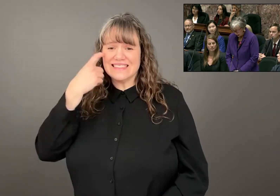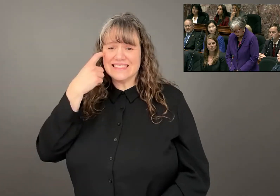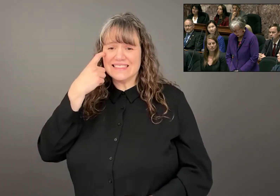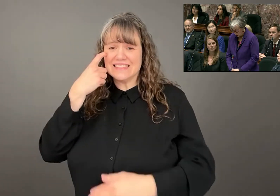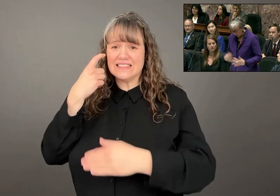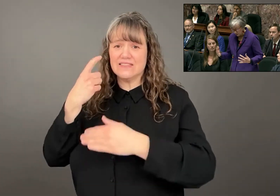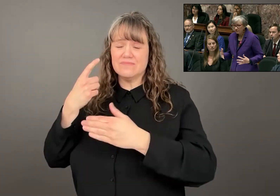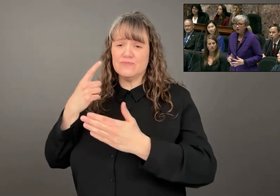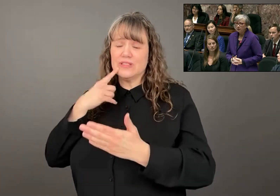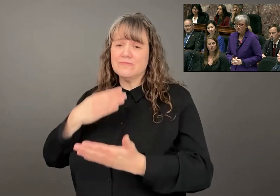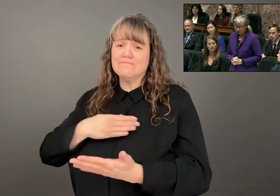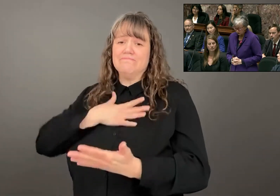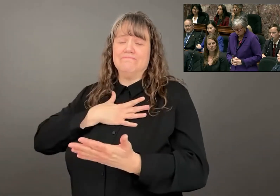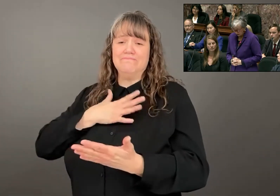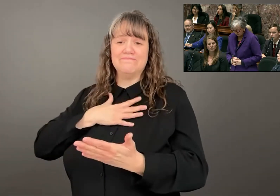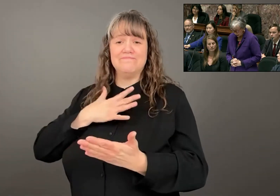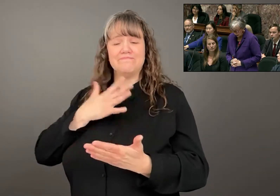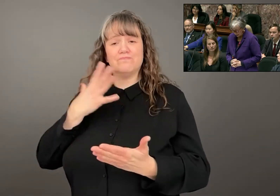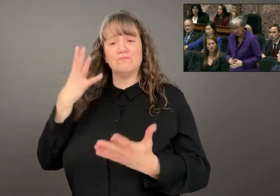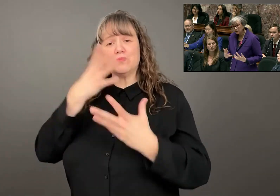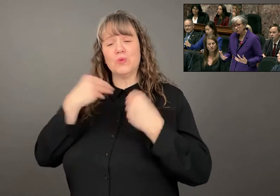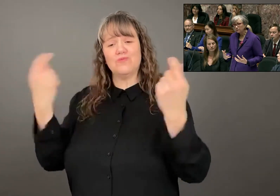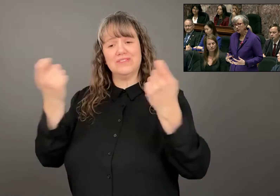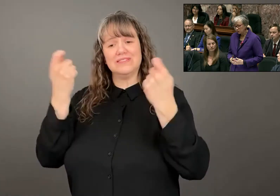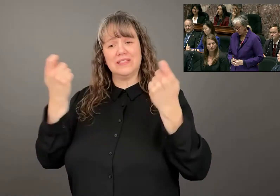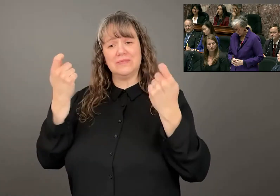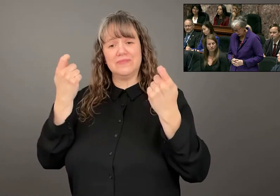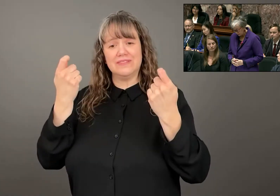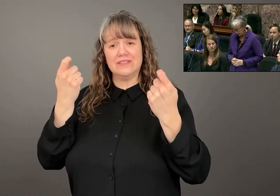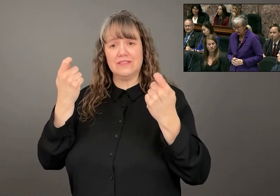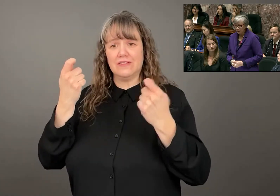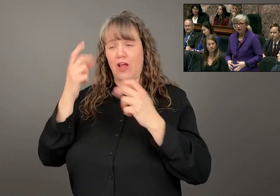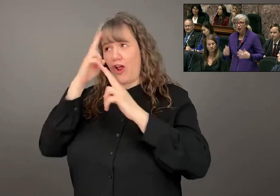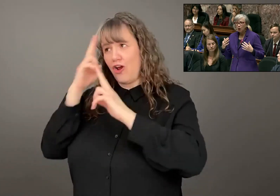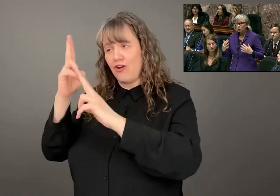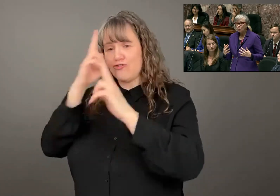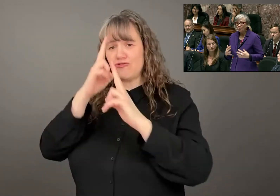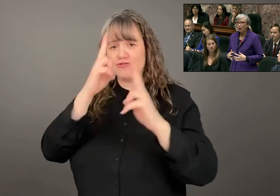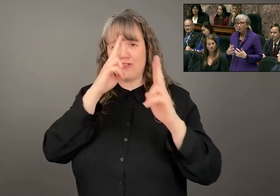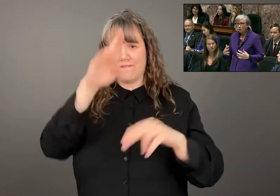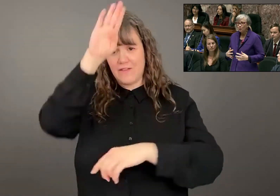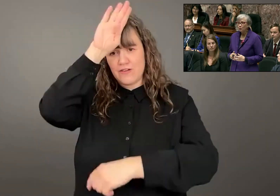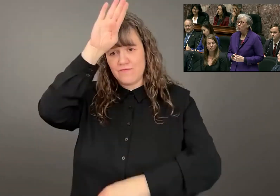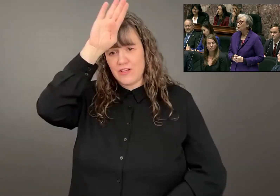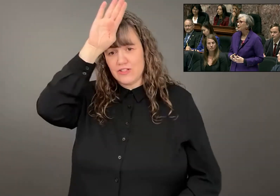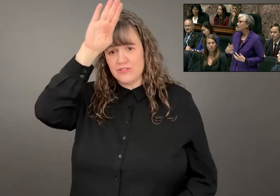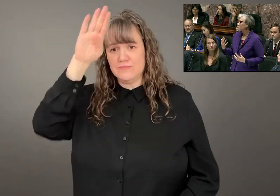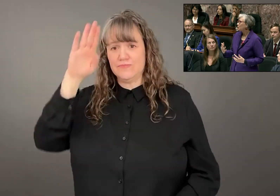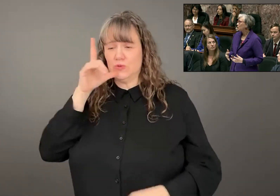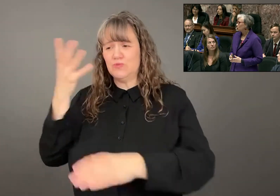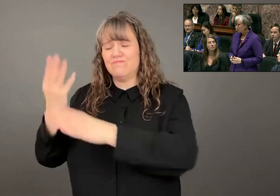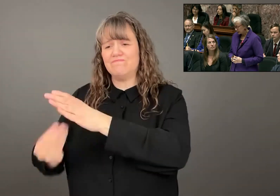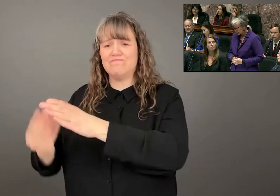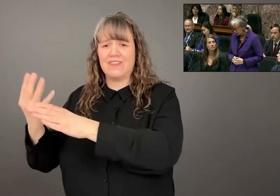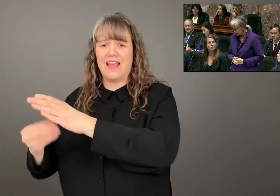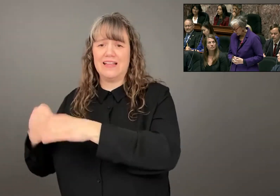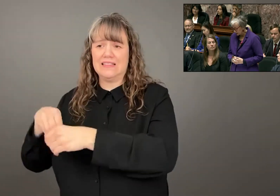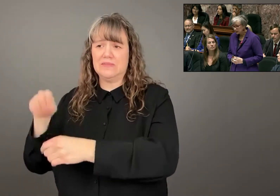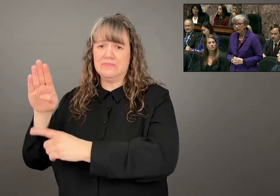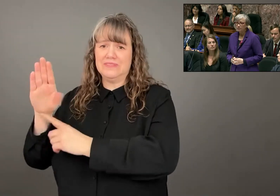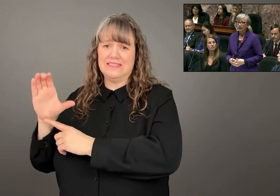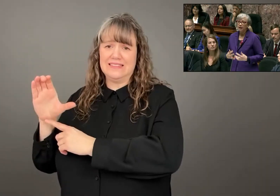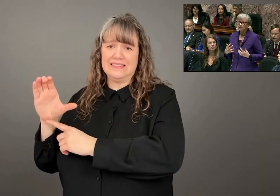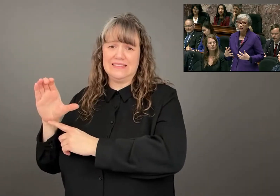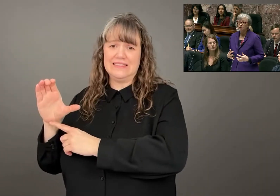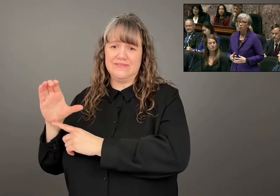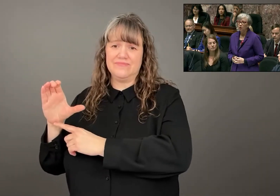Legislature honouring firefighters who have died in service to British Columbians. And I won't go through the whole list of those who are joining us in the gallery